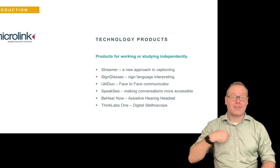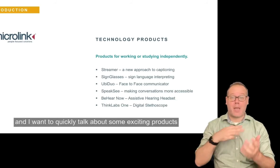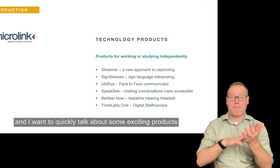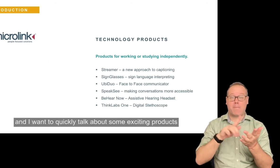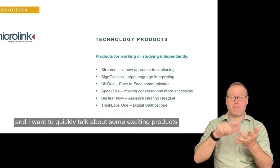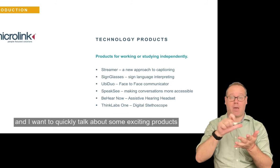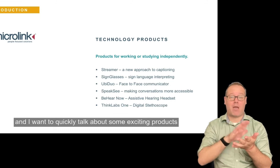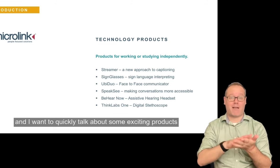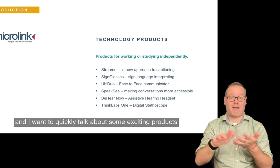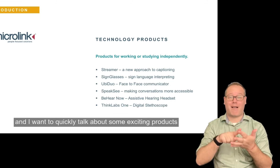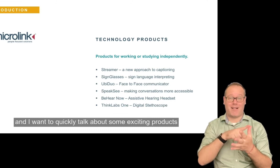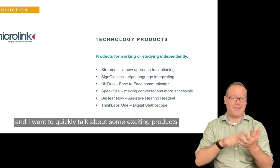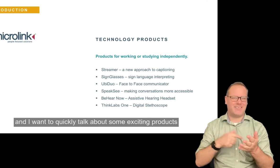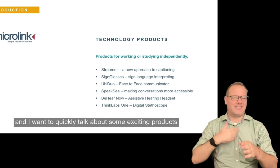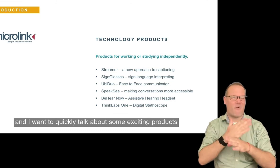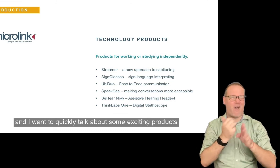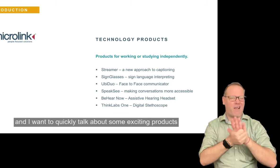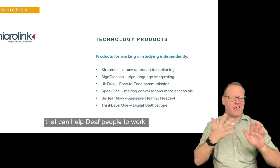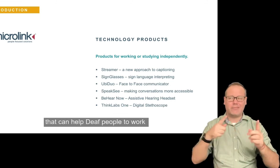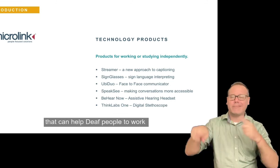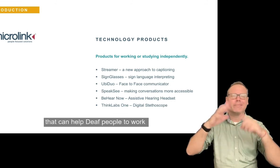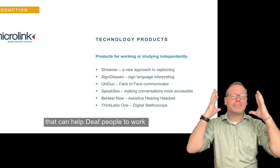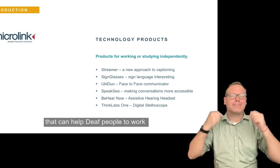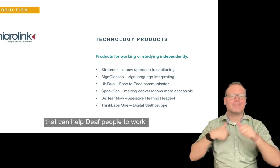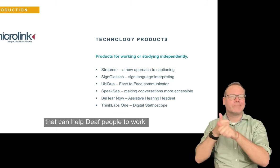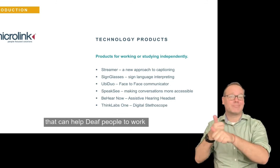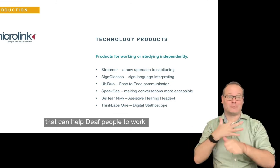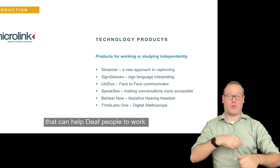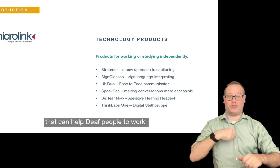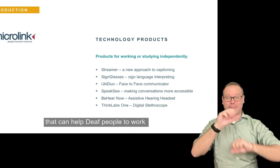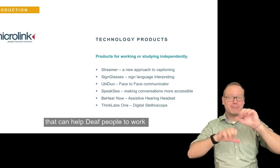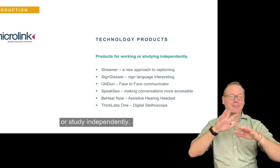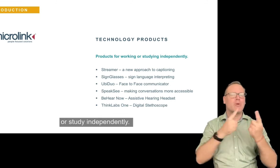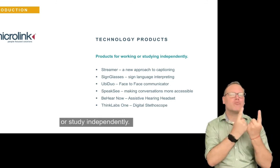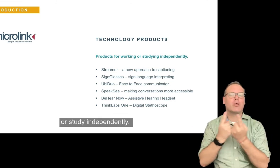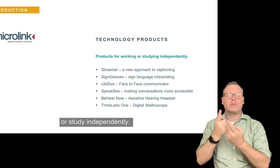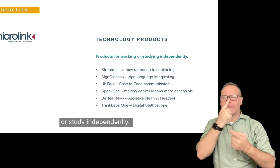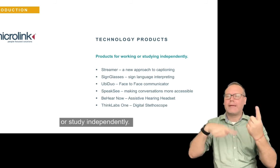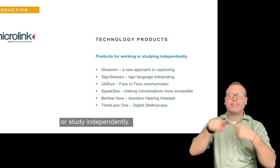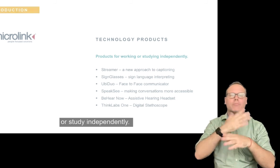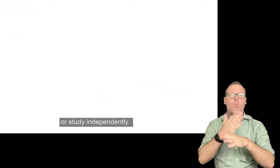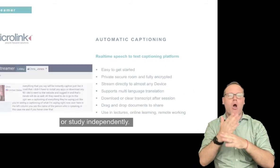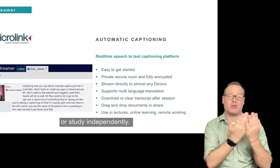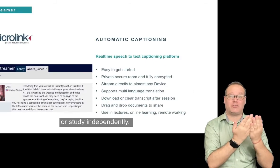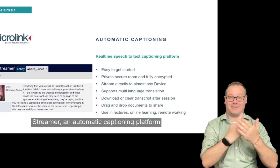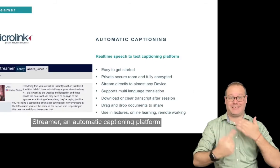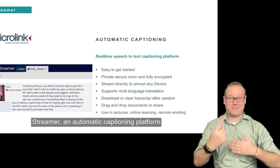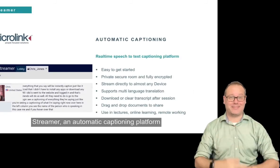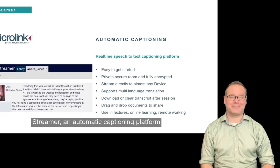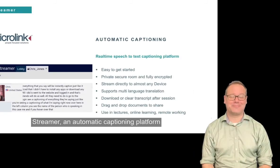quickly talk about exciting products that can help deaf people to work or study independently. Streamer, an automatic